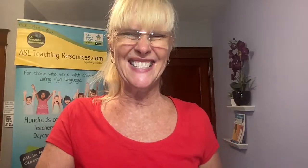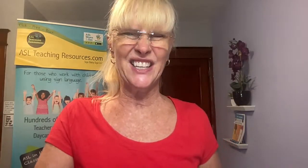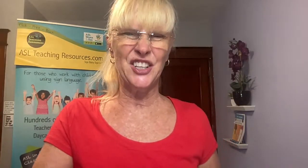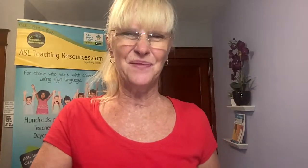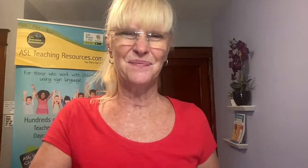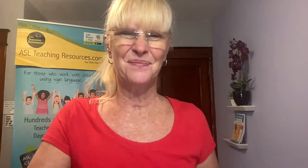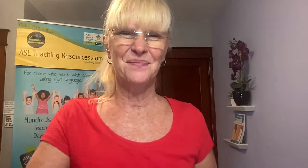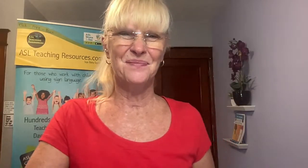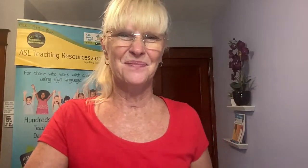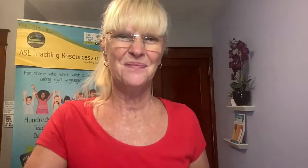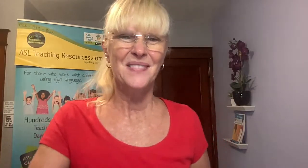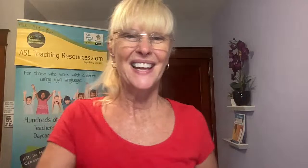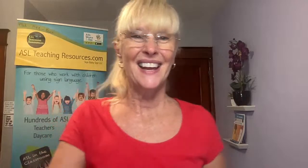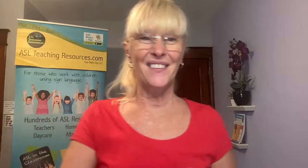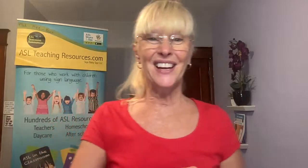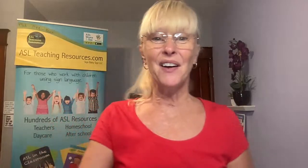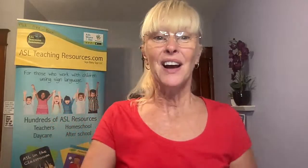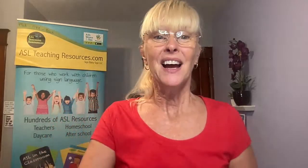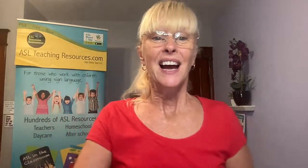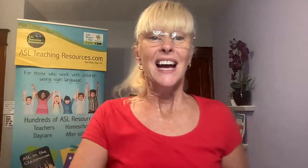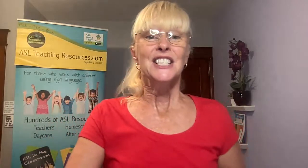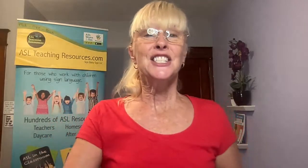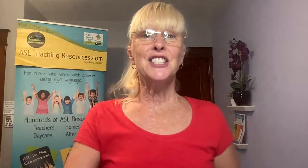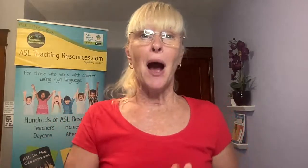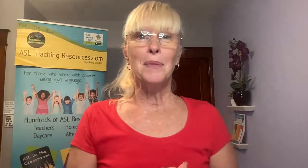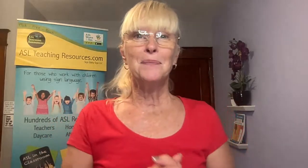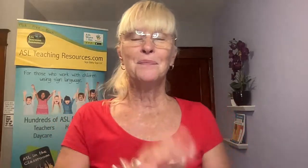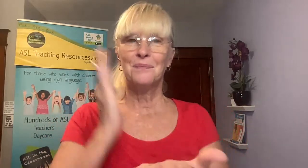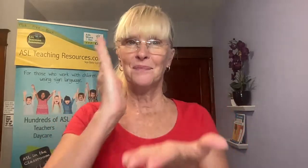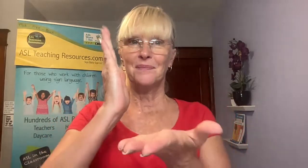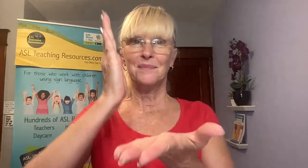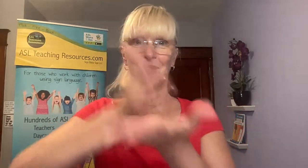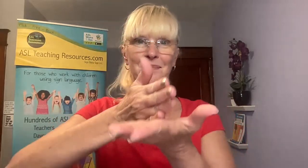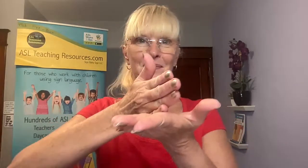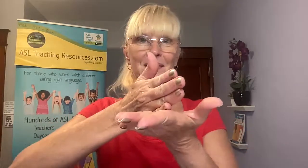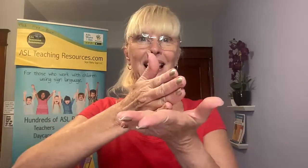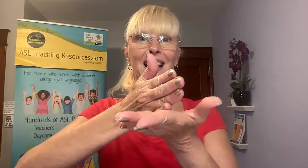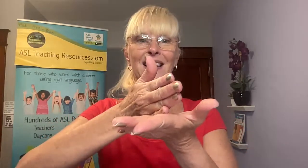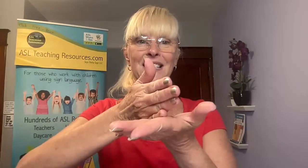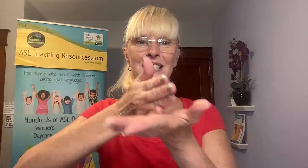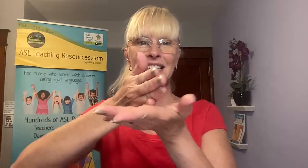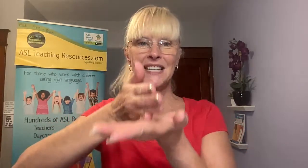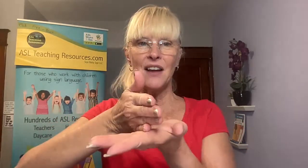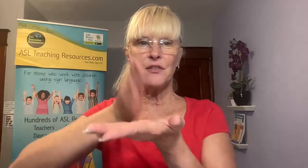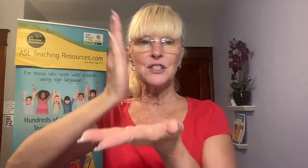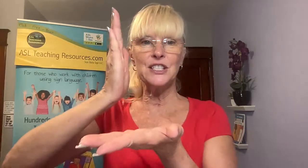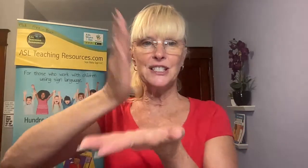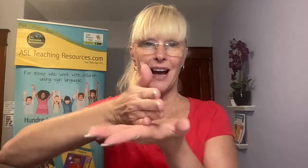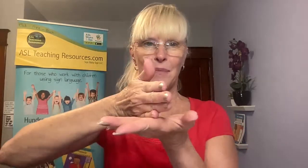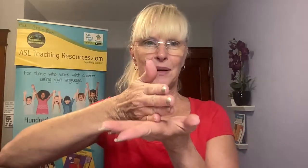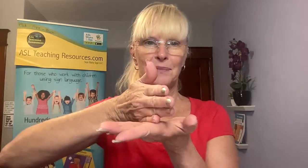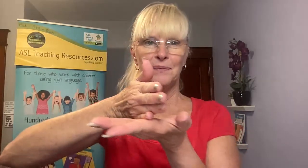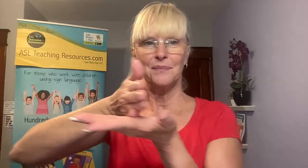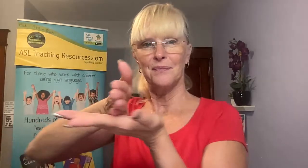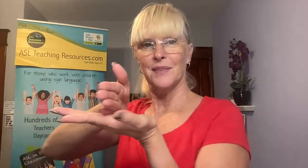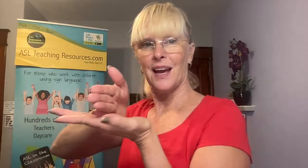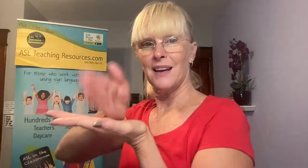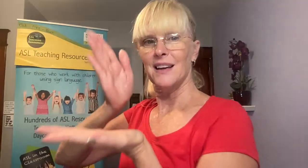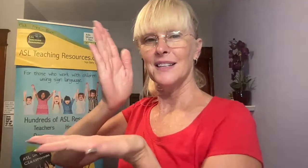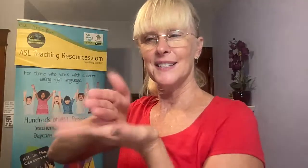easier. Here we go. Stop. This is the sign for stop. Okay?